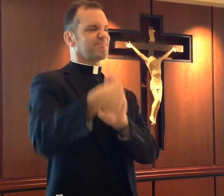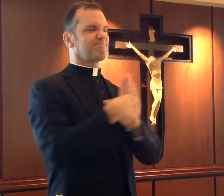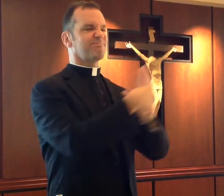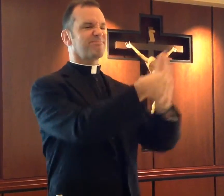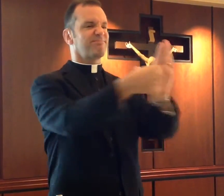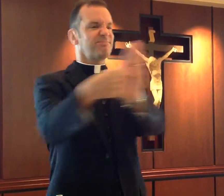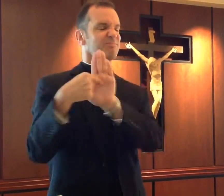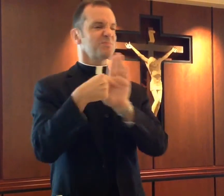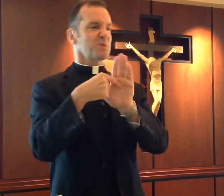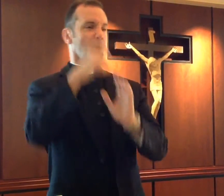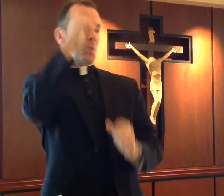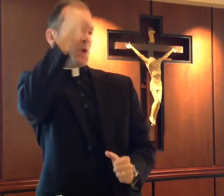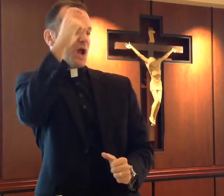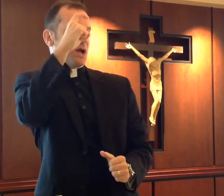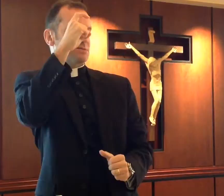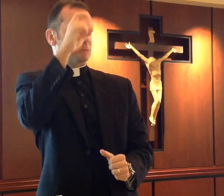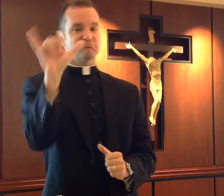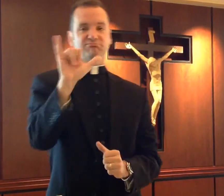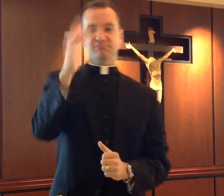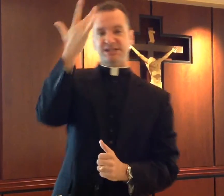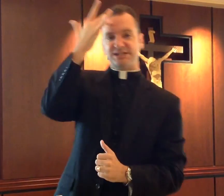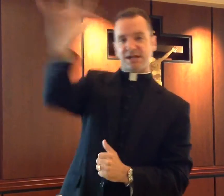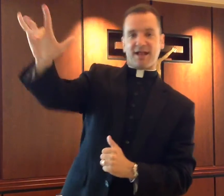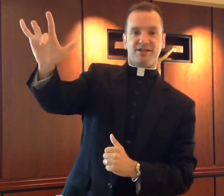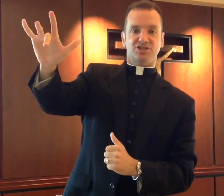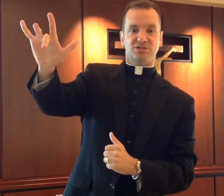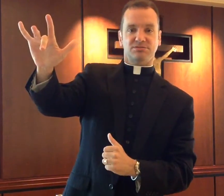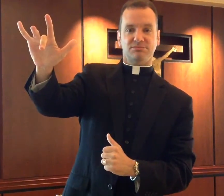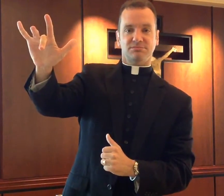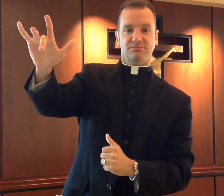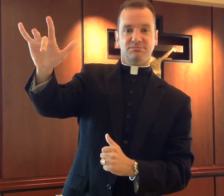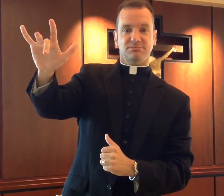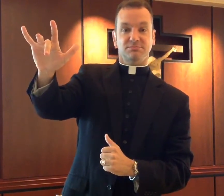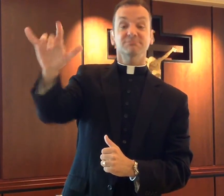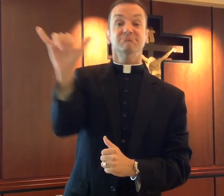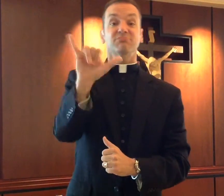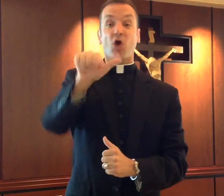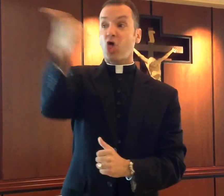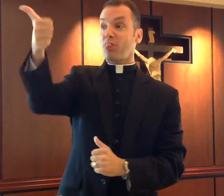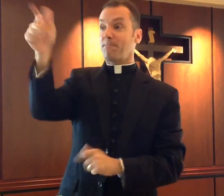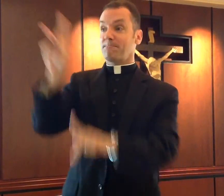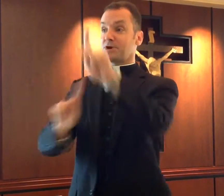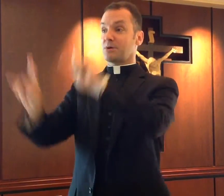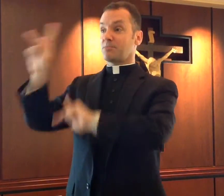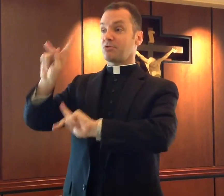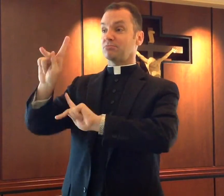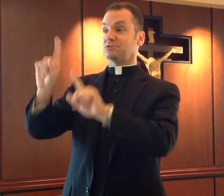"If you followed God's commandment, you would be an example of wisdom and intelligence to other